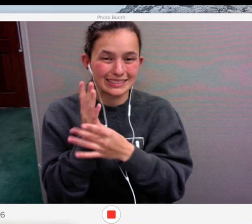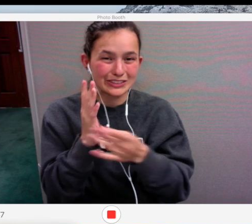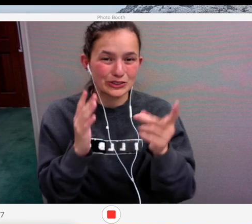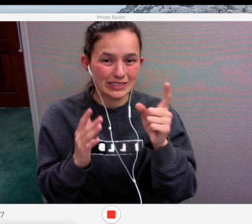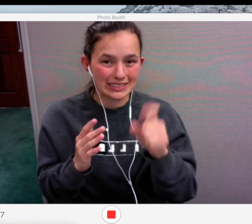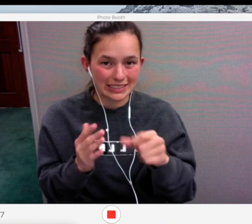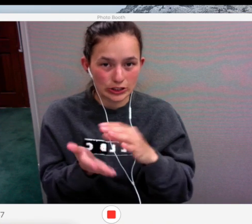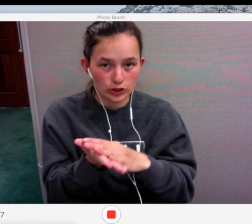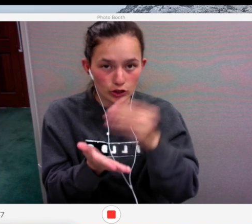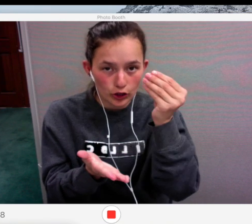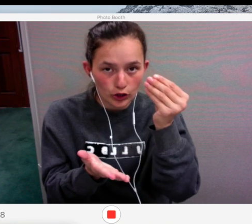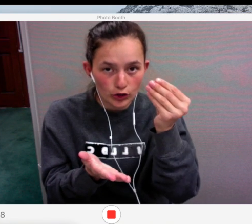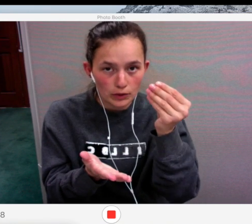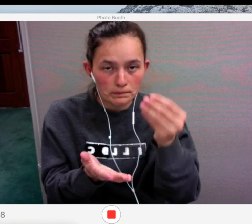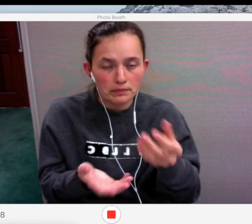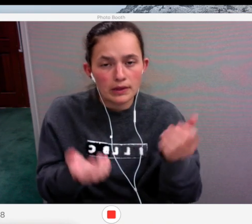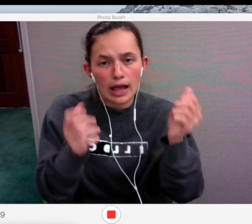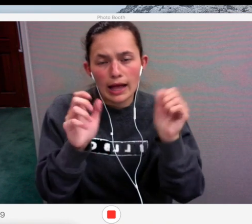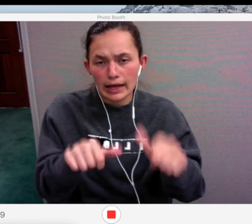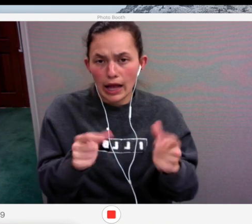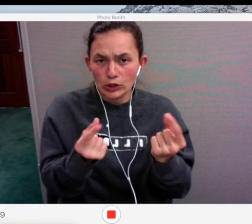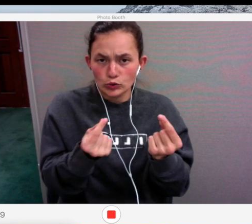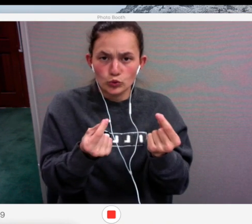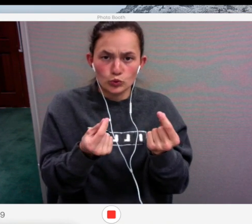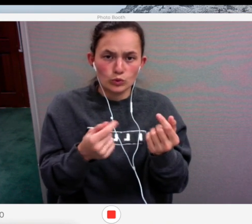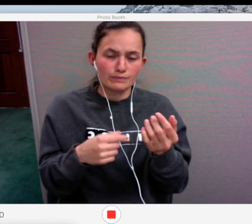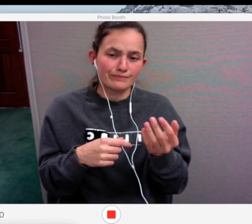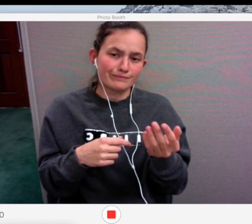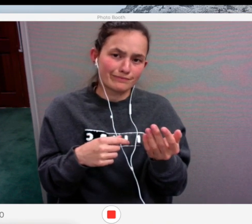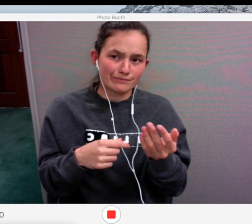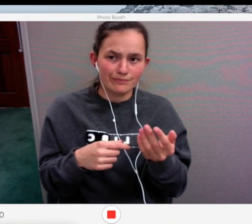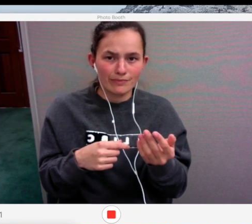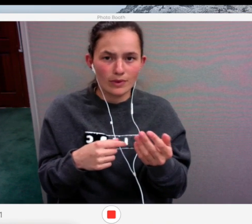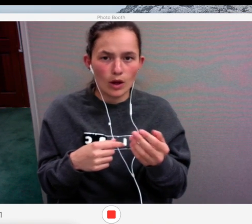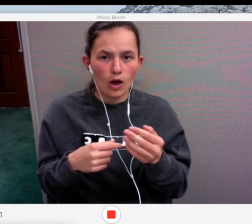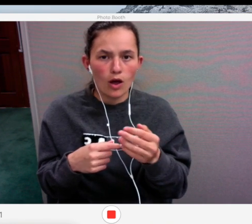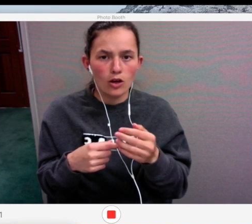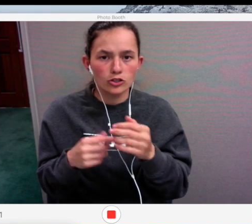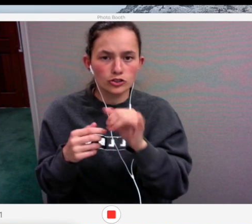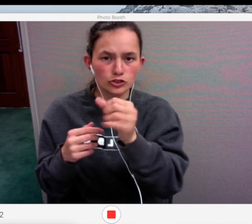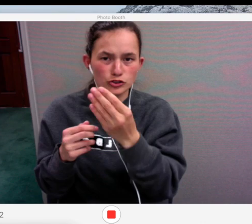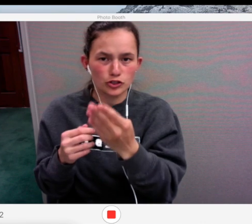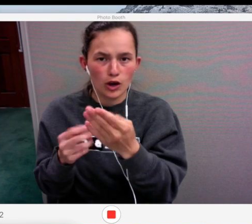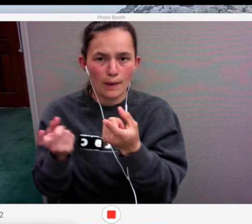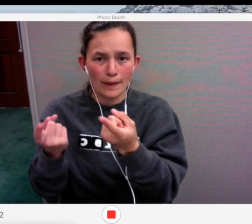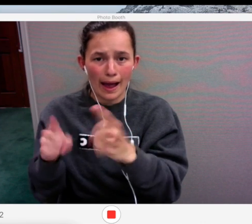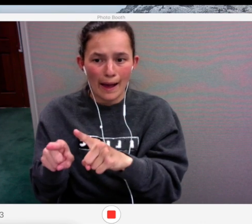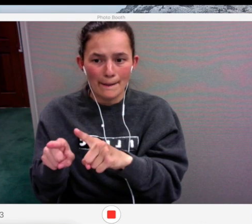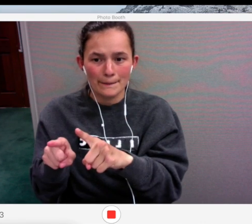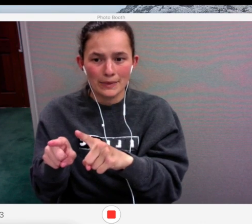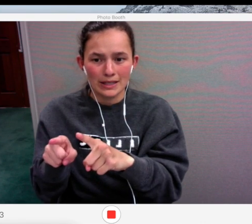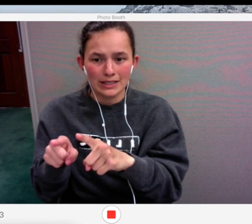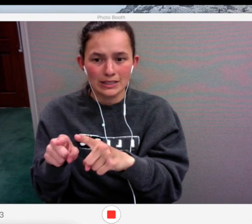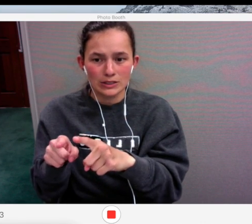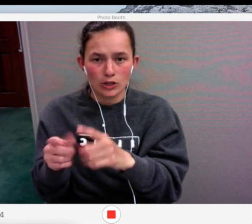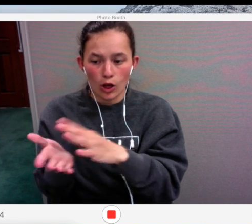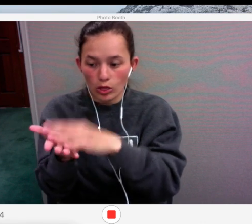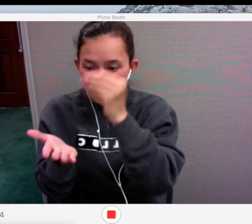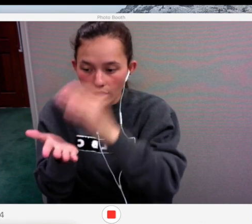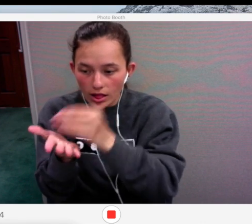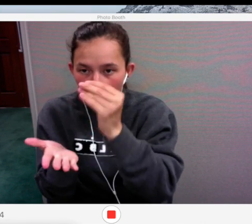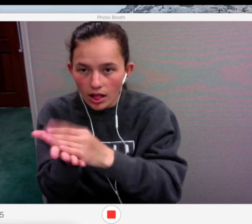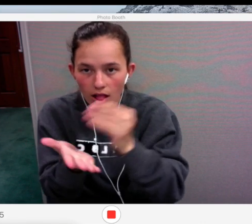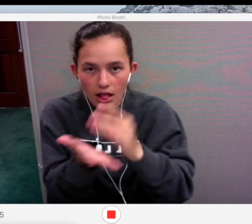maybe learn on the job, then one of the things that we can look at is on-the-job training.